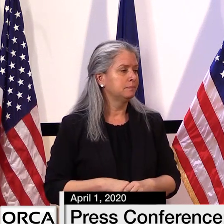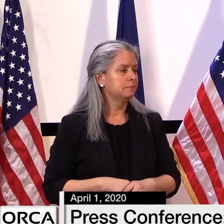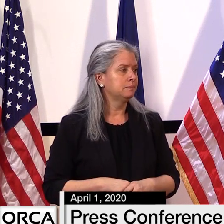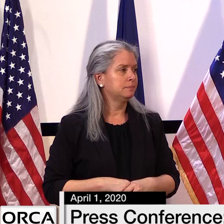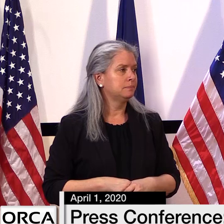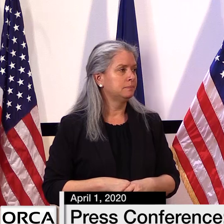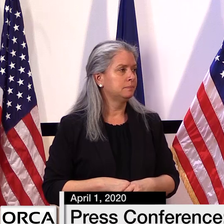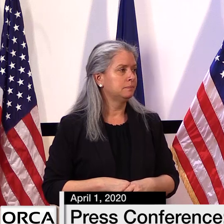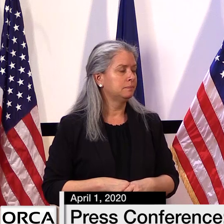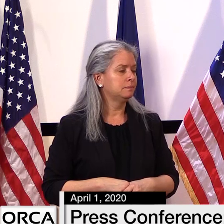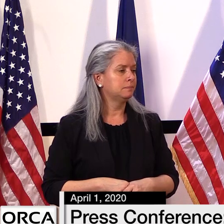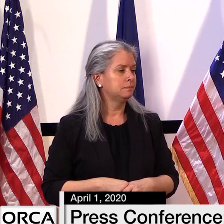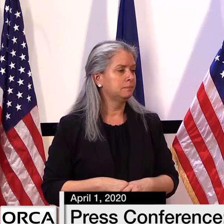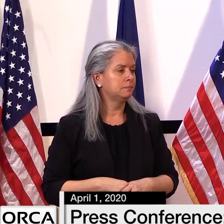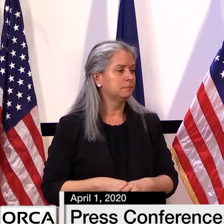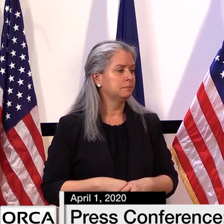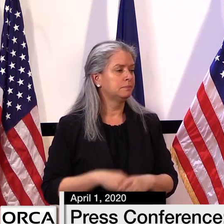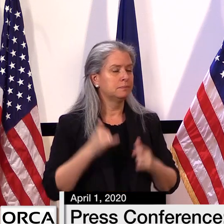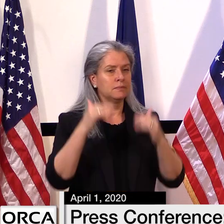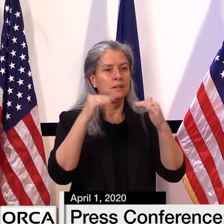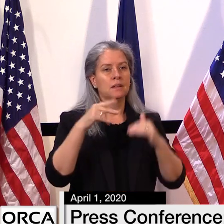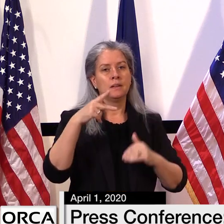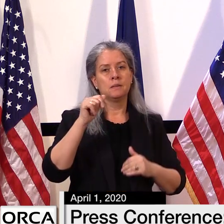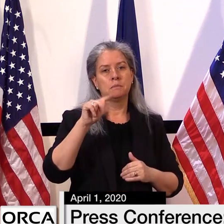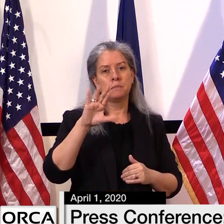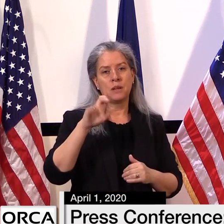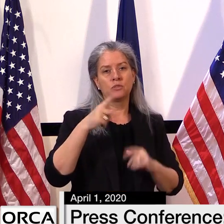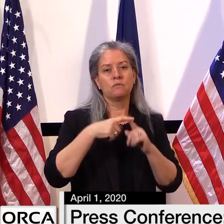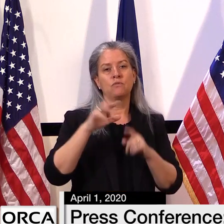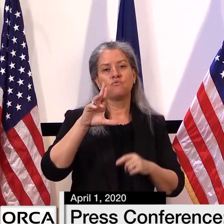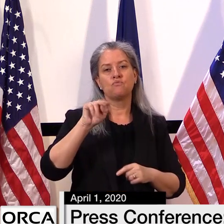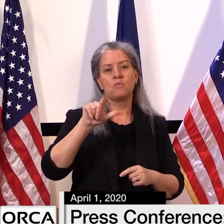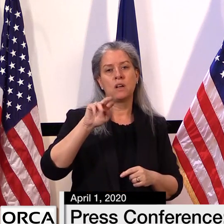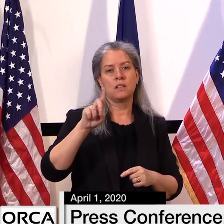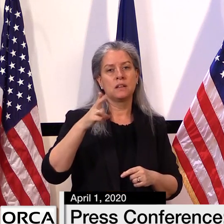Joe? All right, Patrick, Rutland Herald.